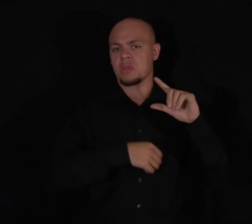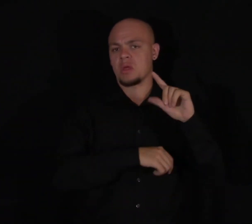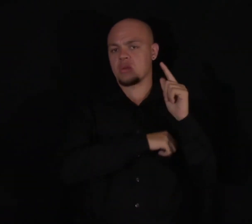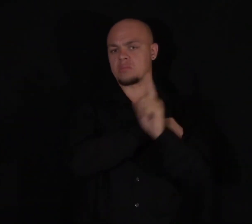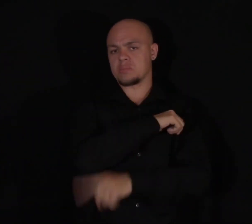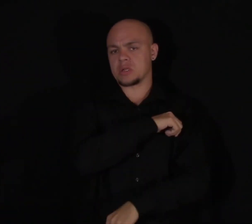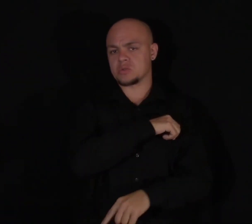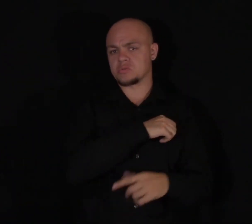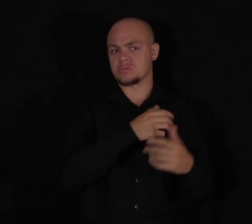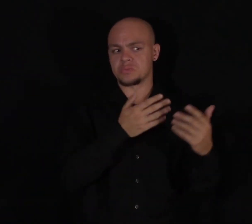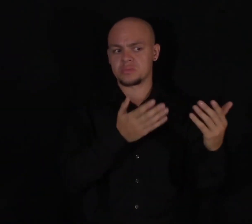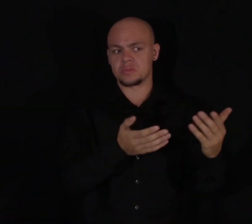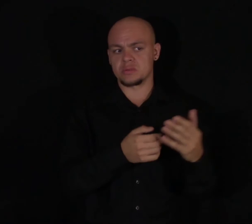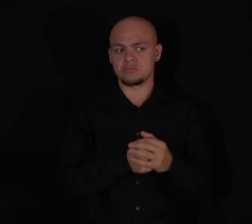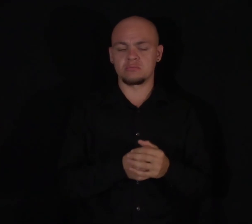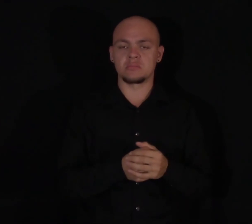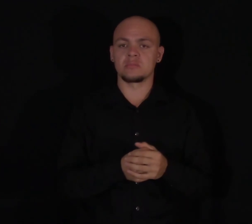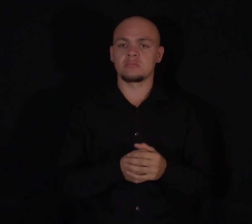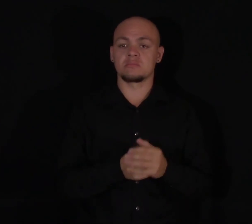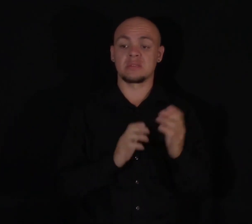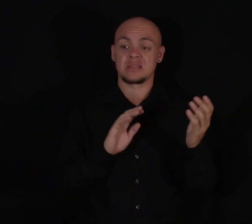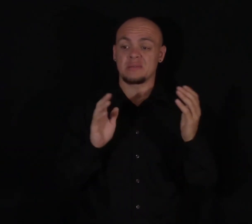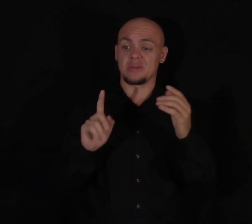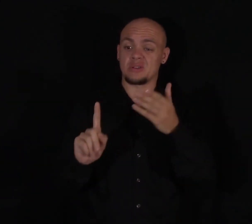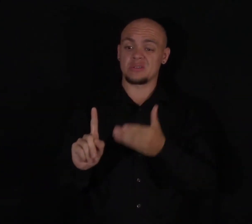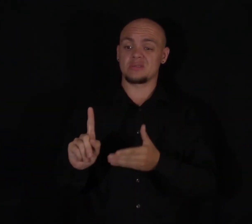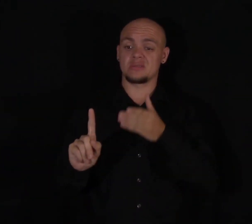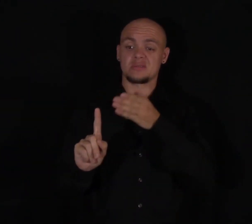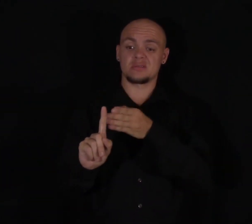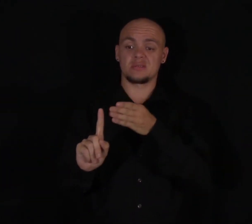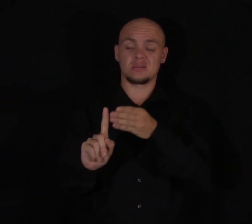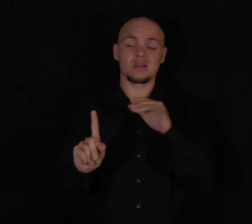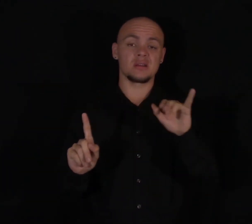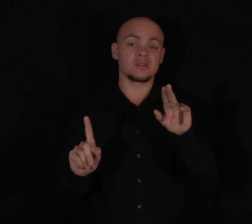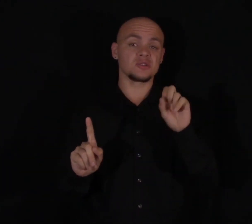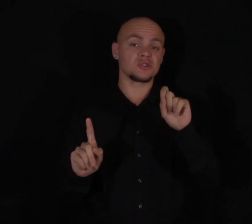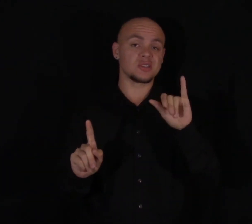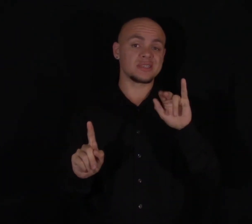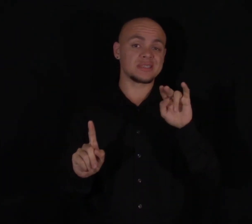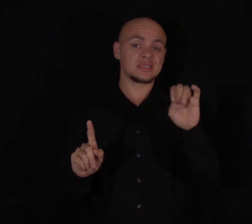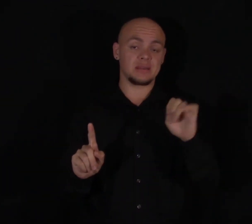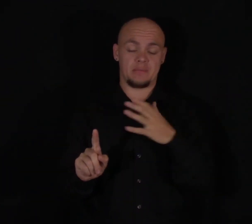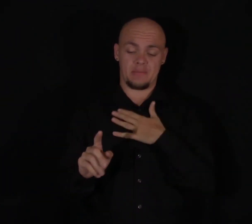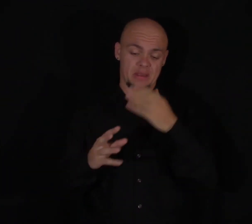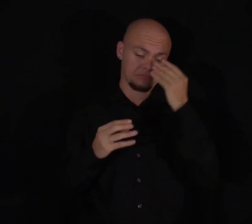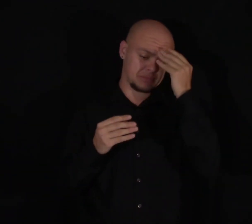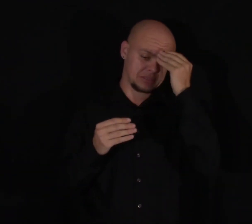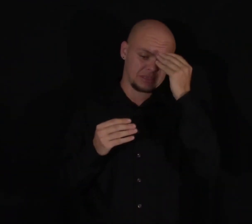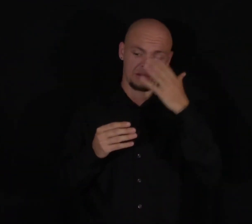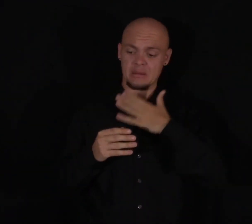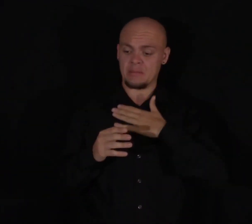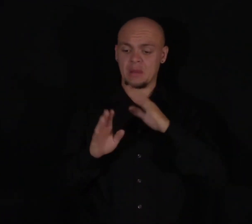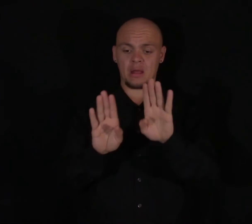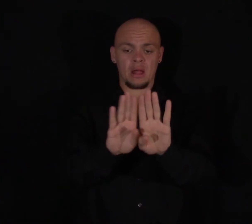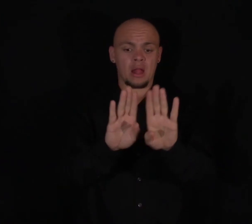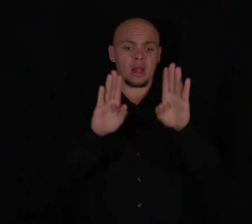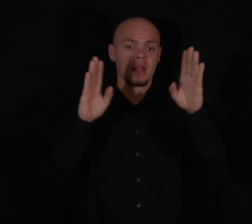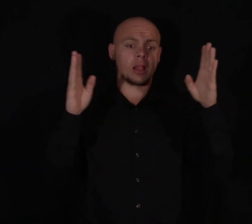than poor Justine had been. Such were my thoughts, when the door of my apartment was opened and Mr.